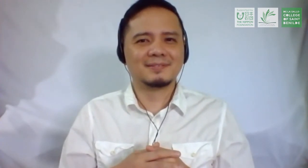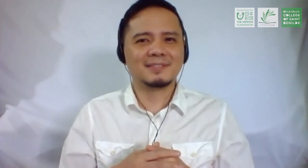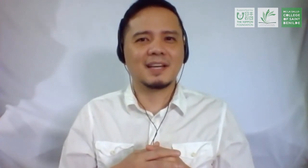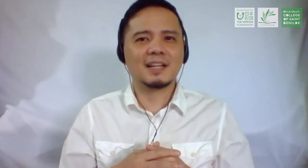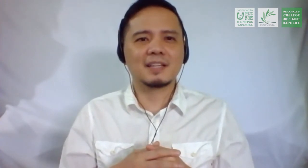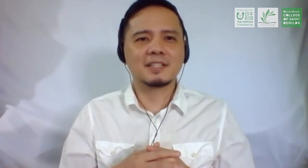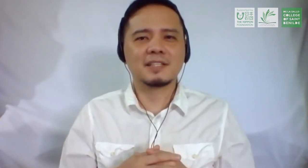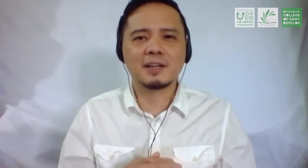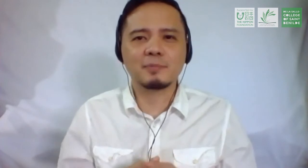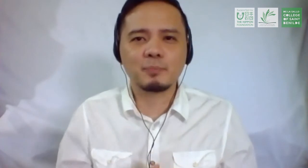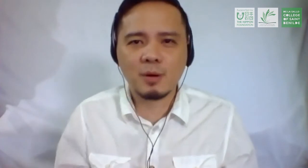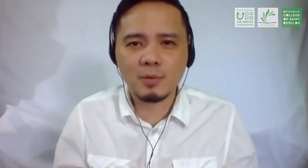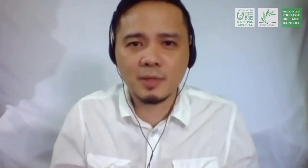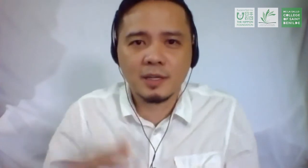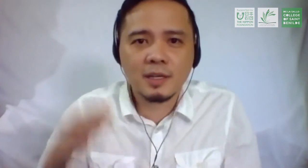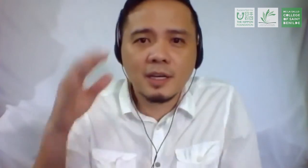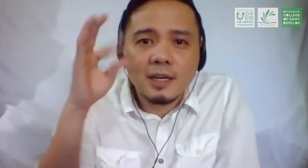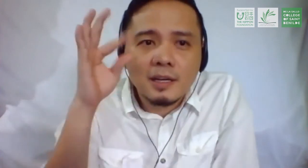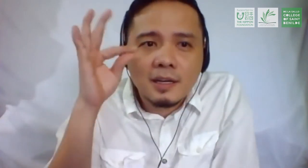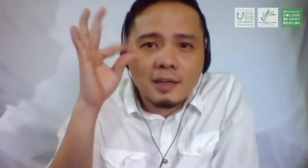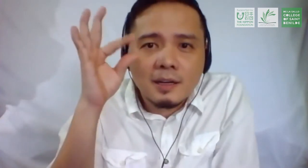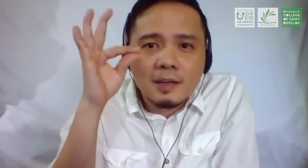Jasmine? yeah, lesson 10 probably.